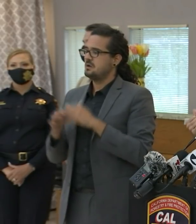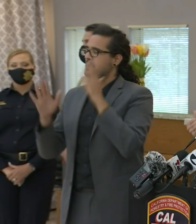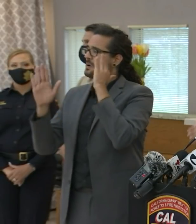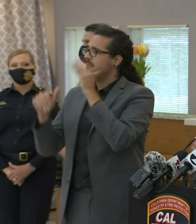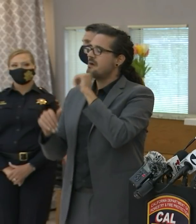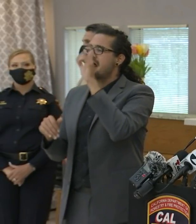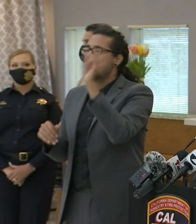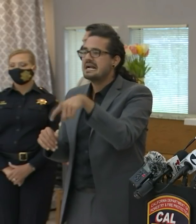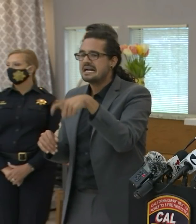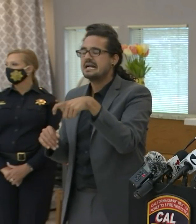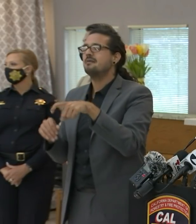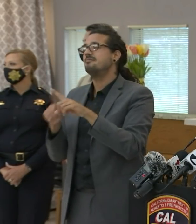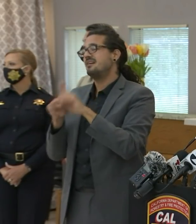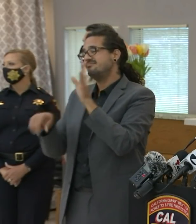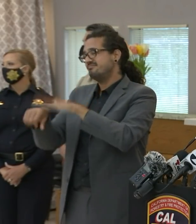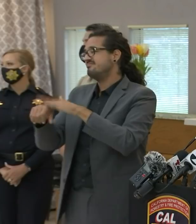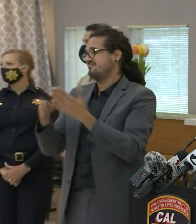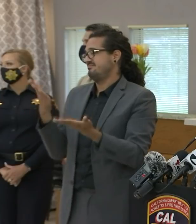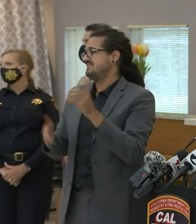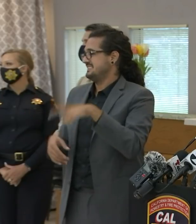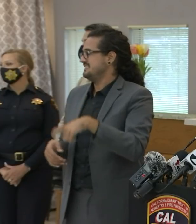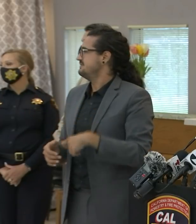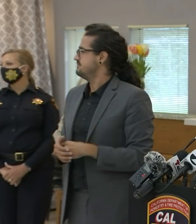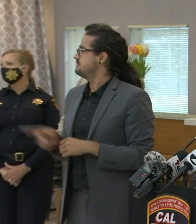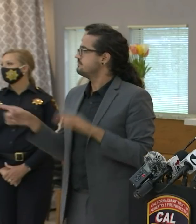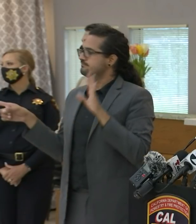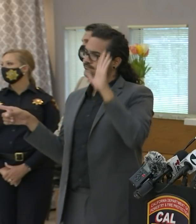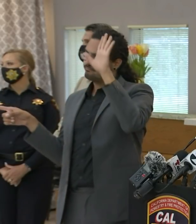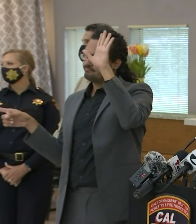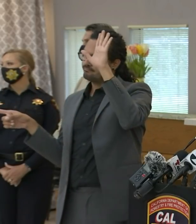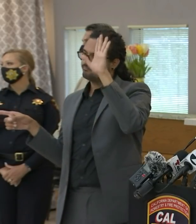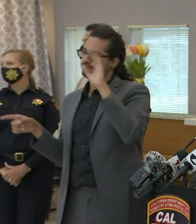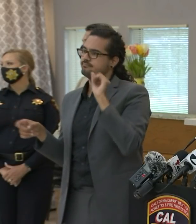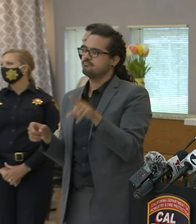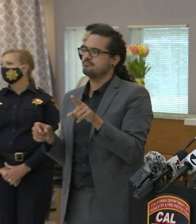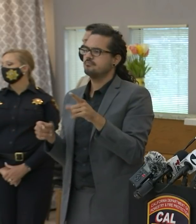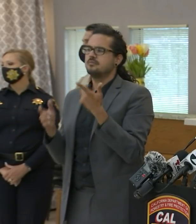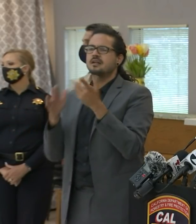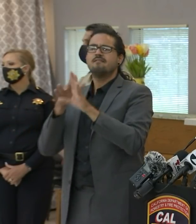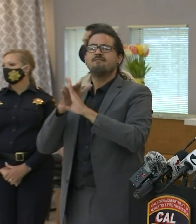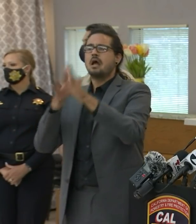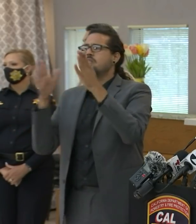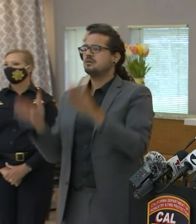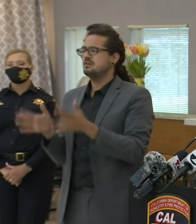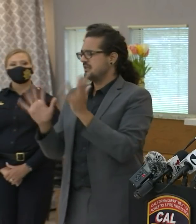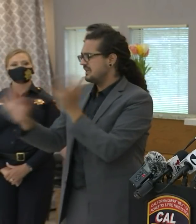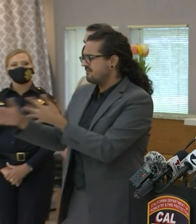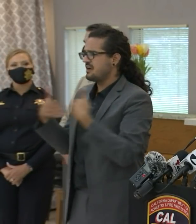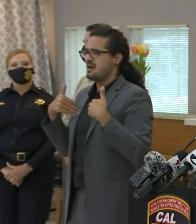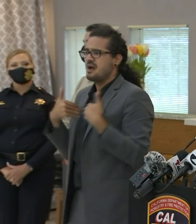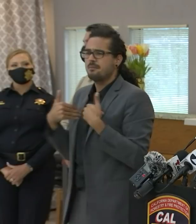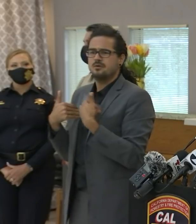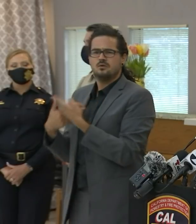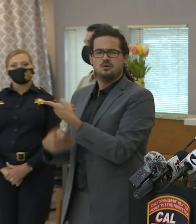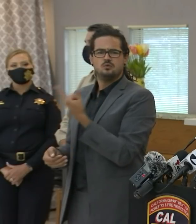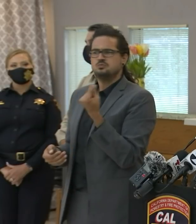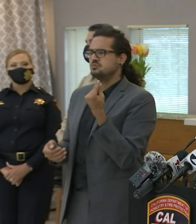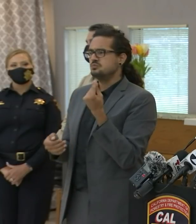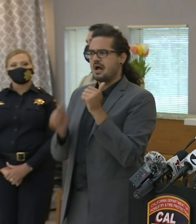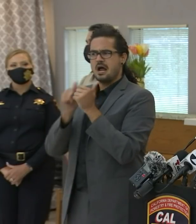here. What can evacuees who have to leave animals behind you to get their animals rescued? Yeah, so what I would do